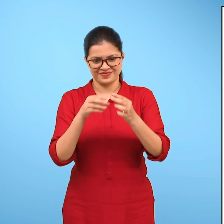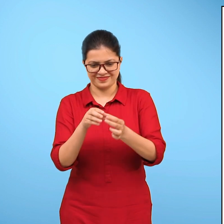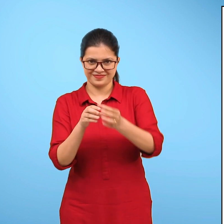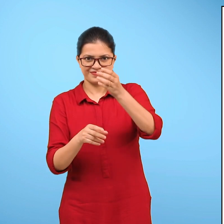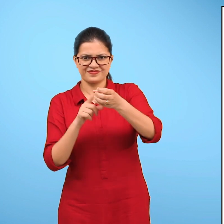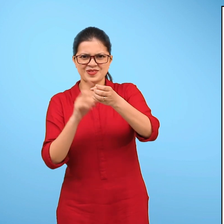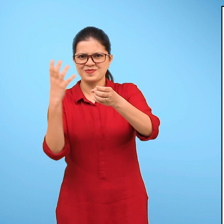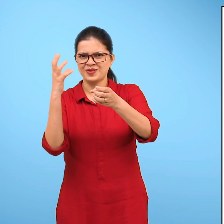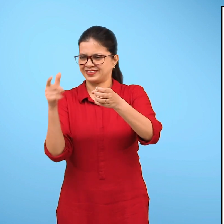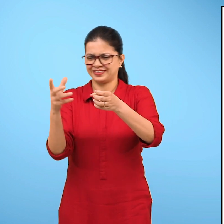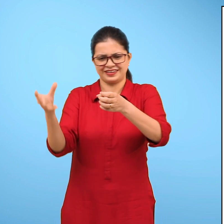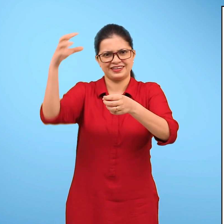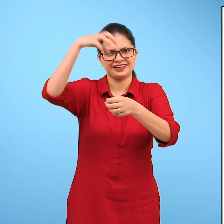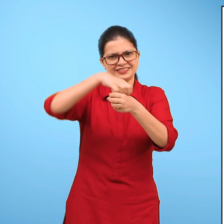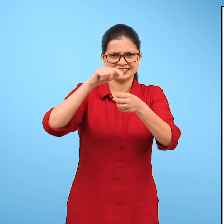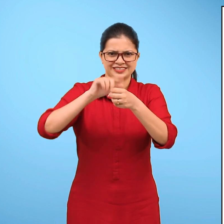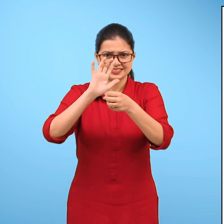You can also stick the cylinder on the ball.